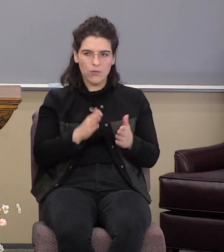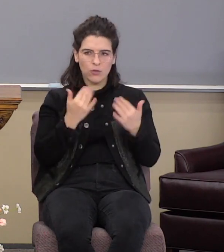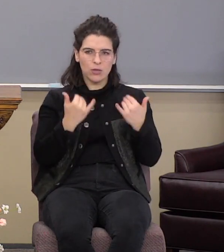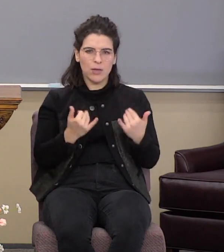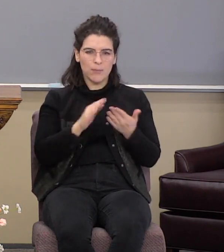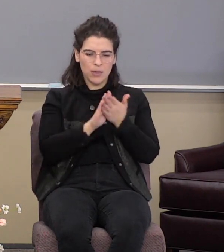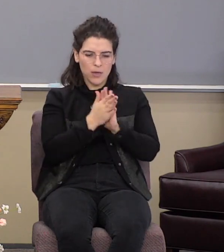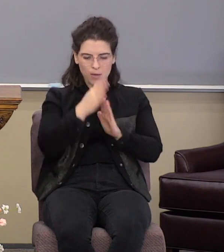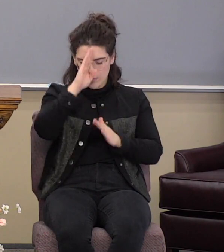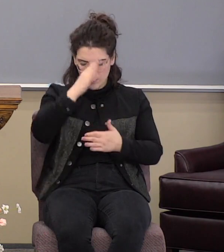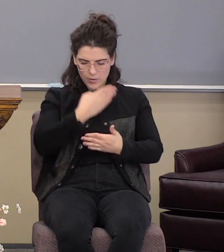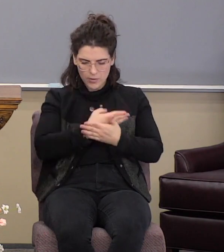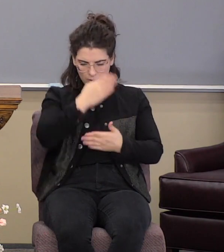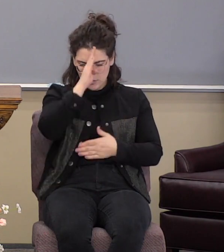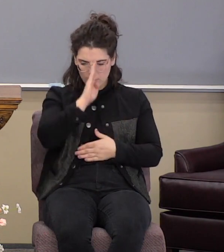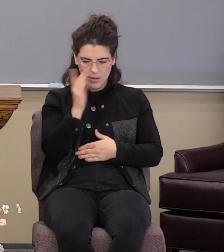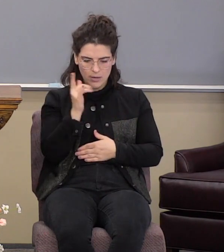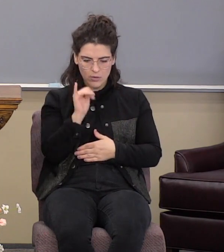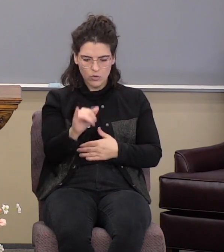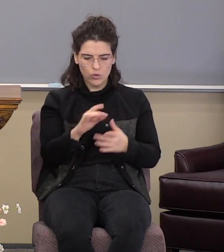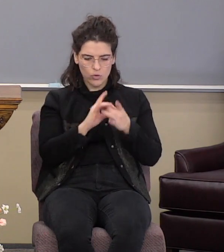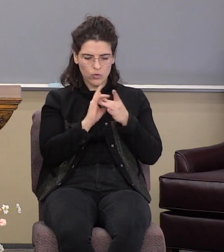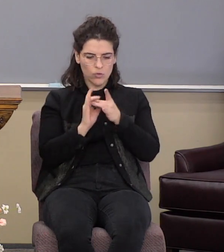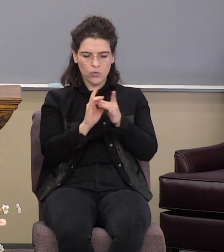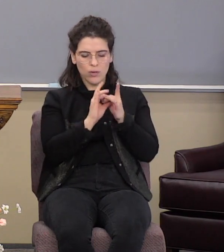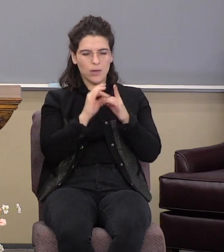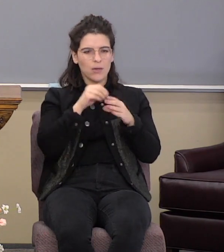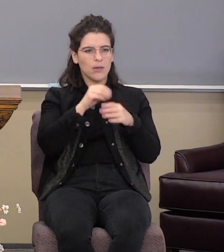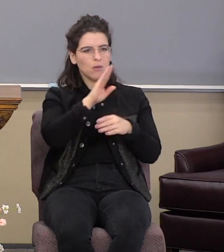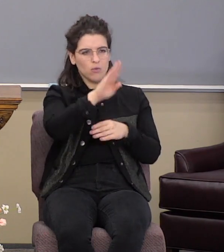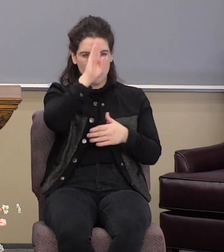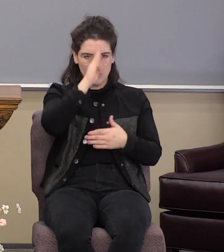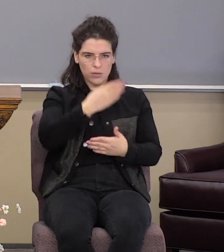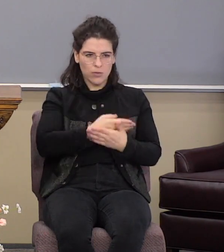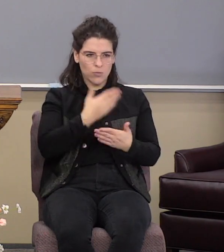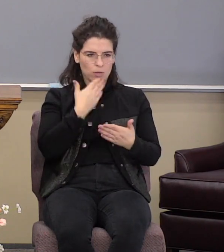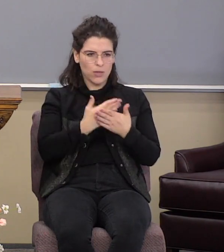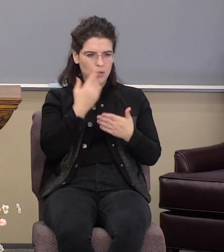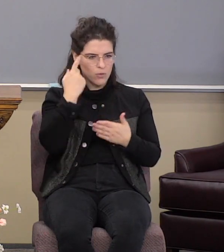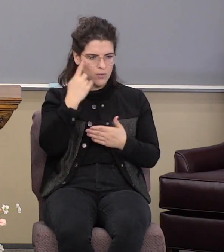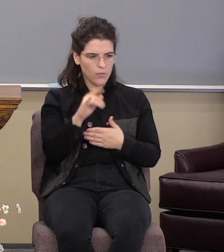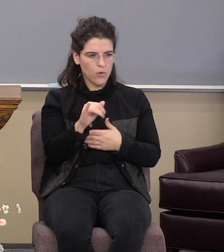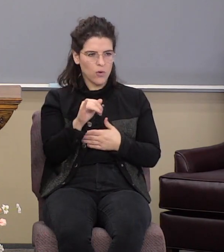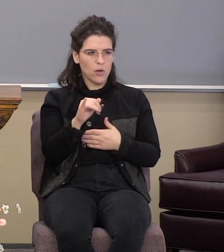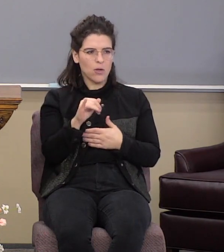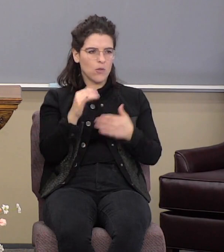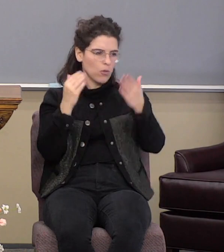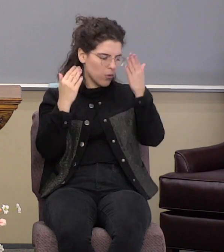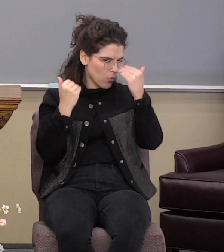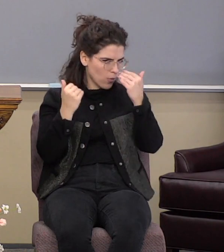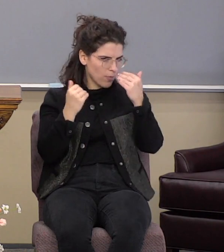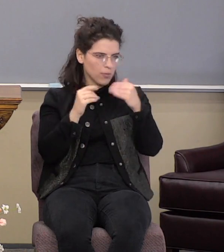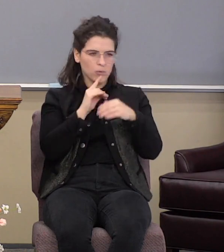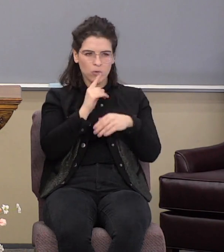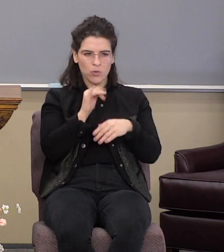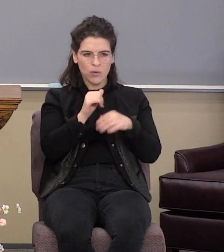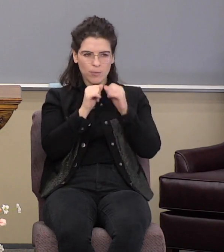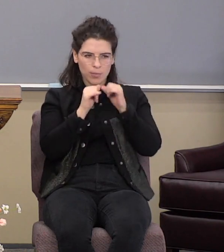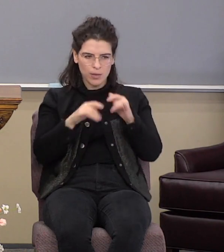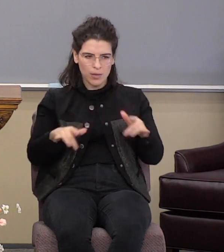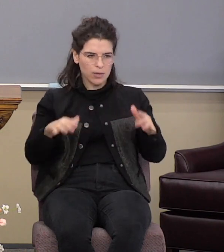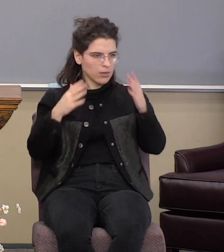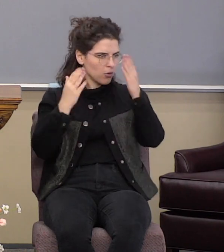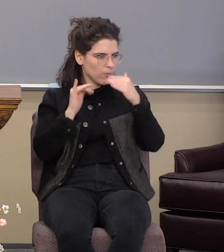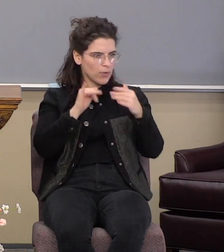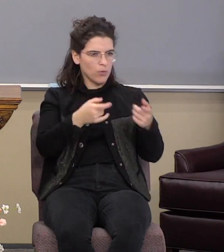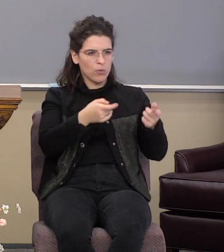God, eternally united in your Son. We thank you for the hope, certainly that blessed hope that